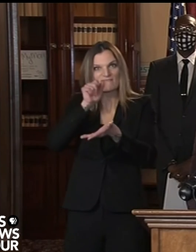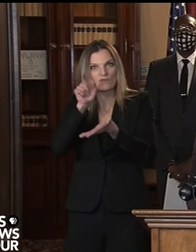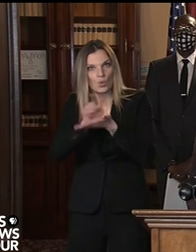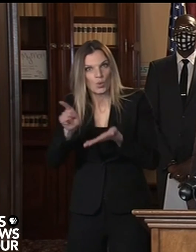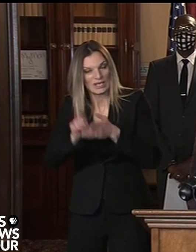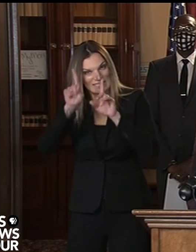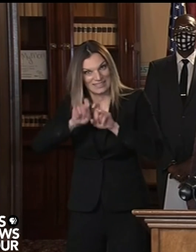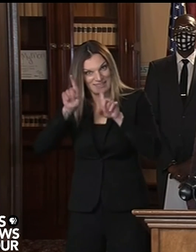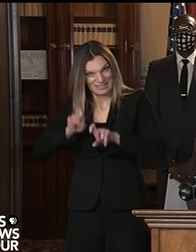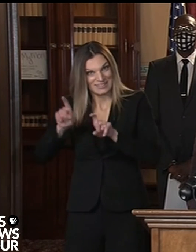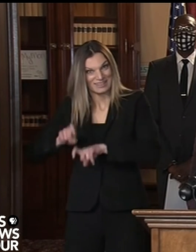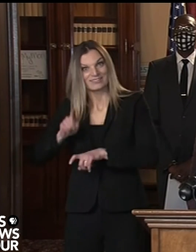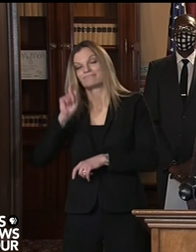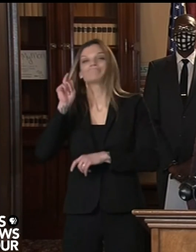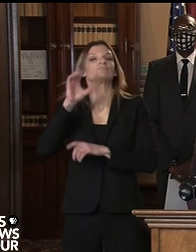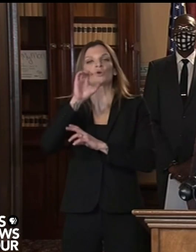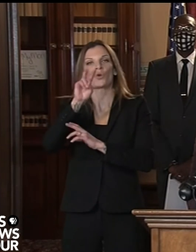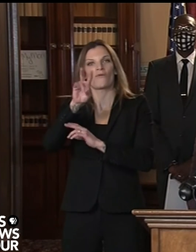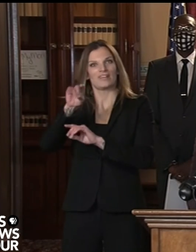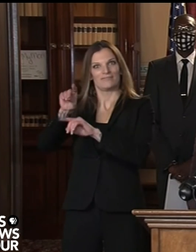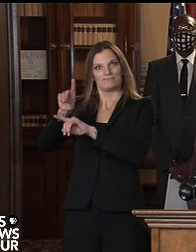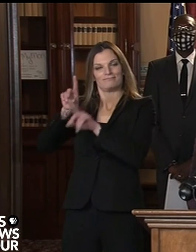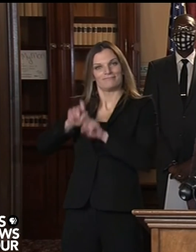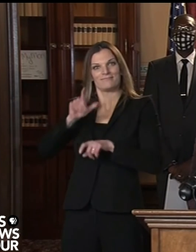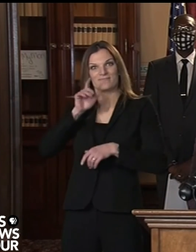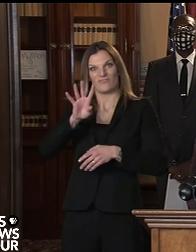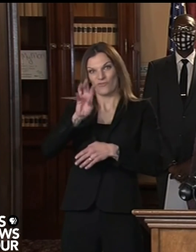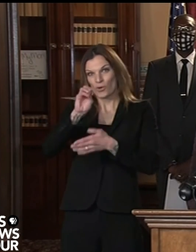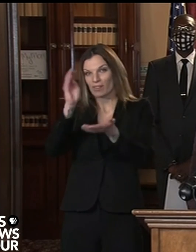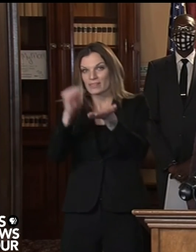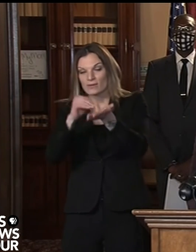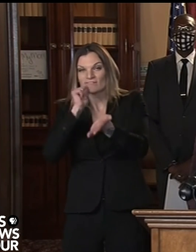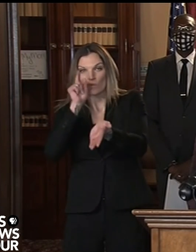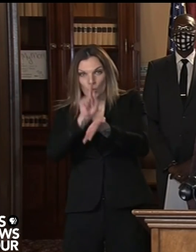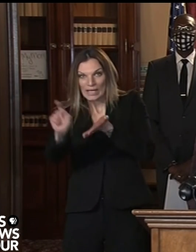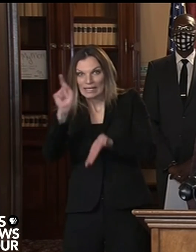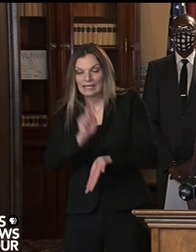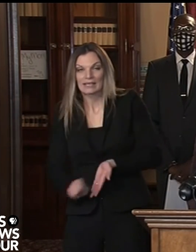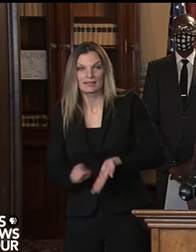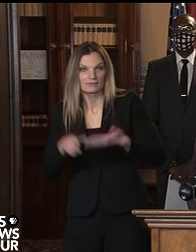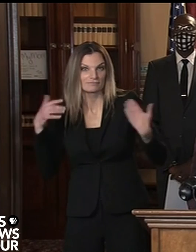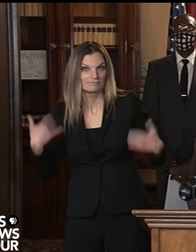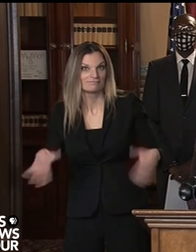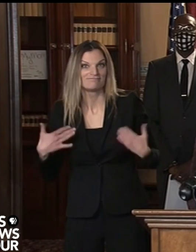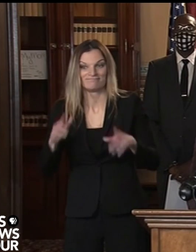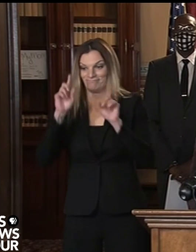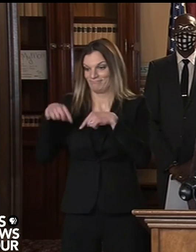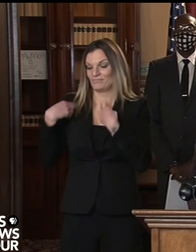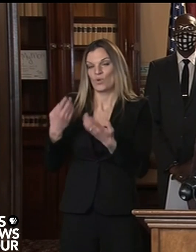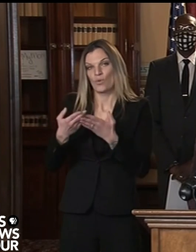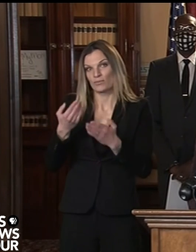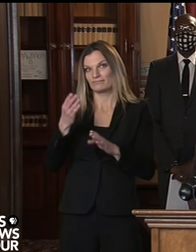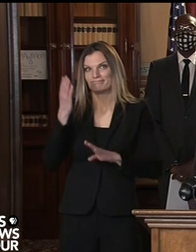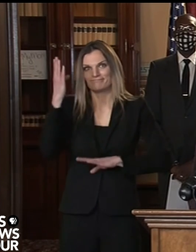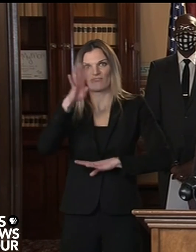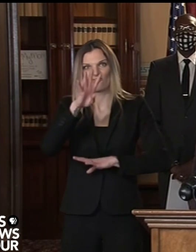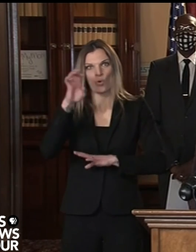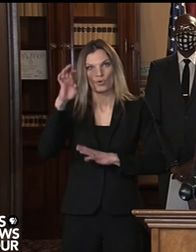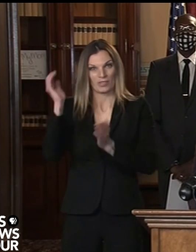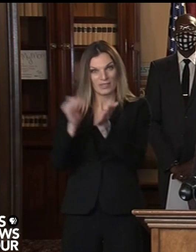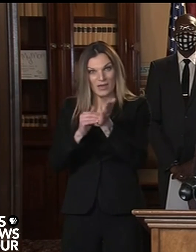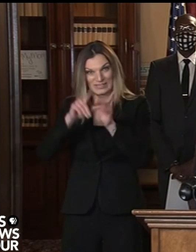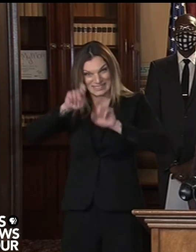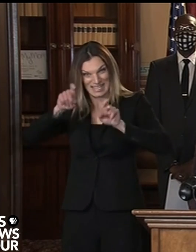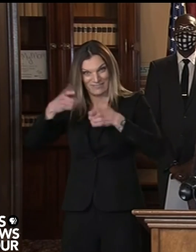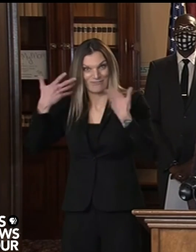is doing roughly 40,000 tests every week and has conducted almost 400,000 COVID tests since the beginning